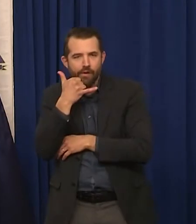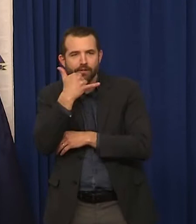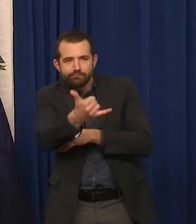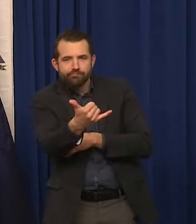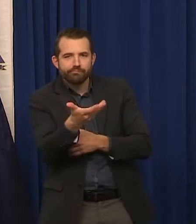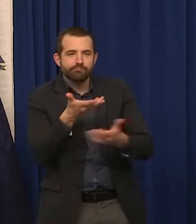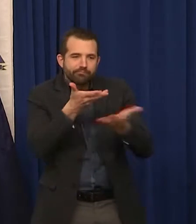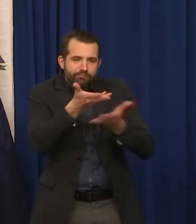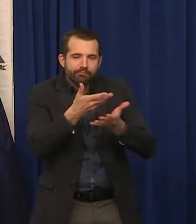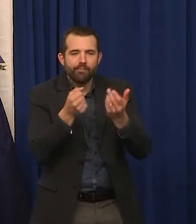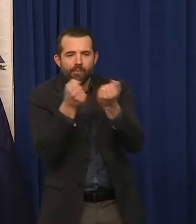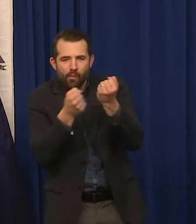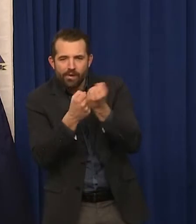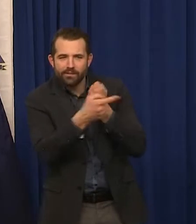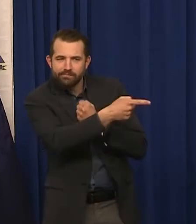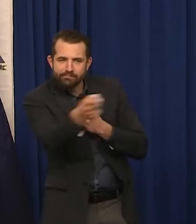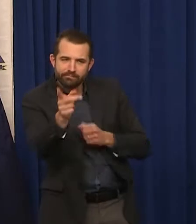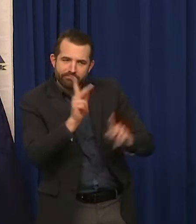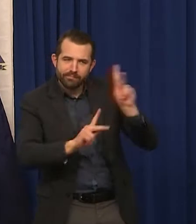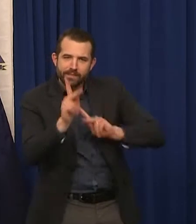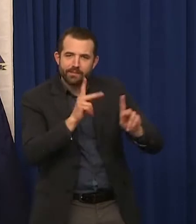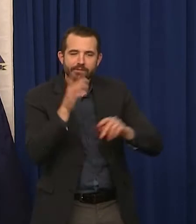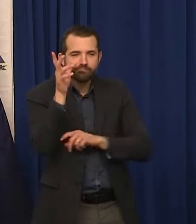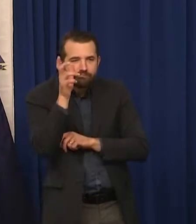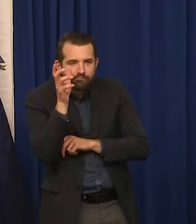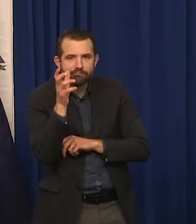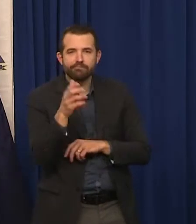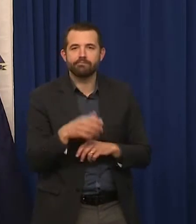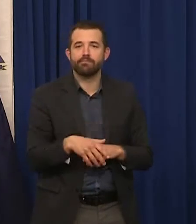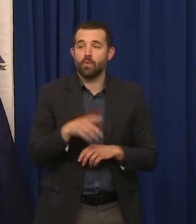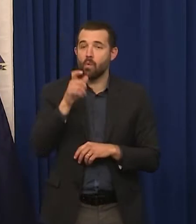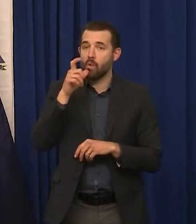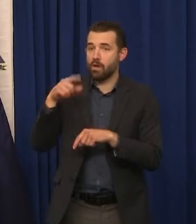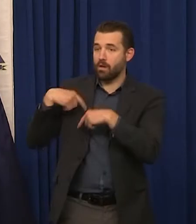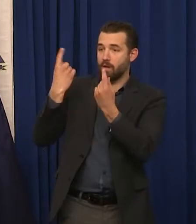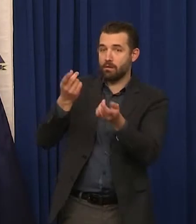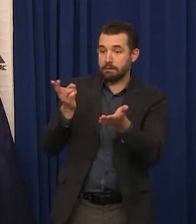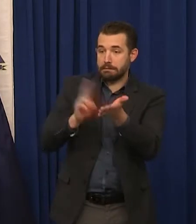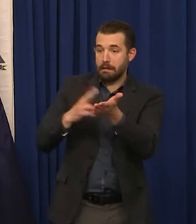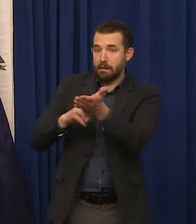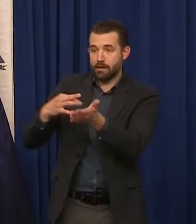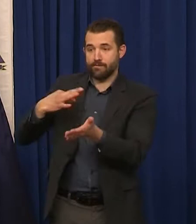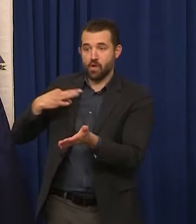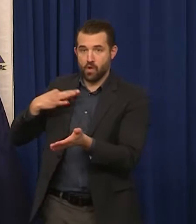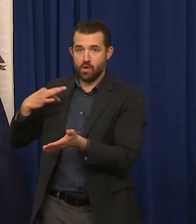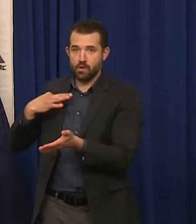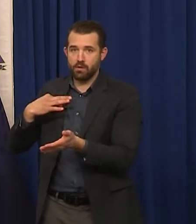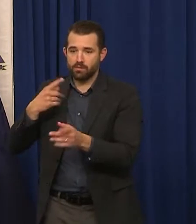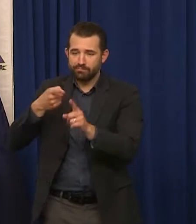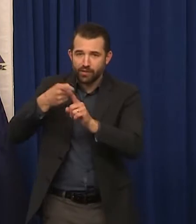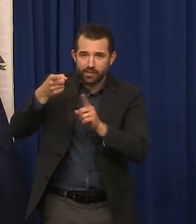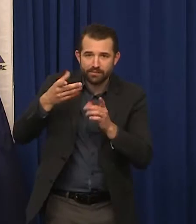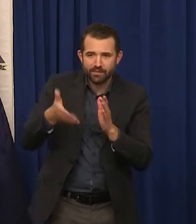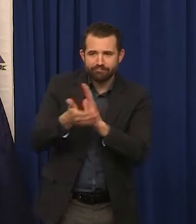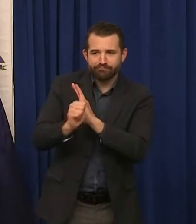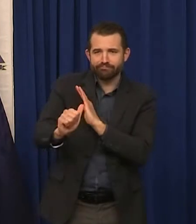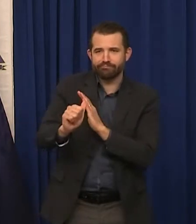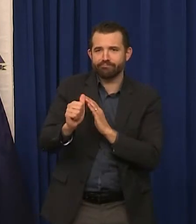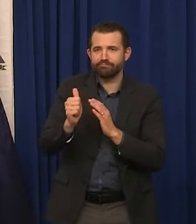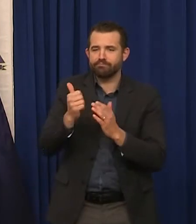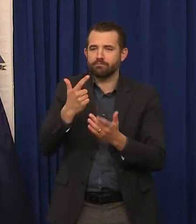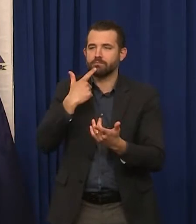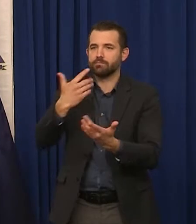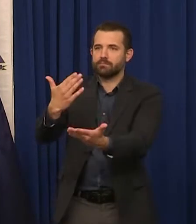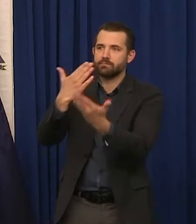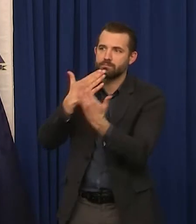have decided to volunteer and enlist with Maine Response to offer their professional services. And that's who's